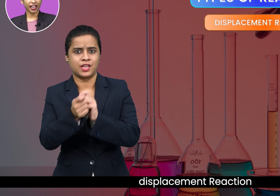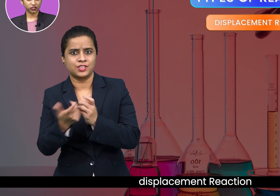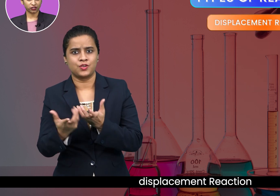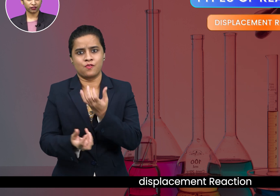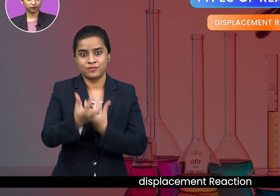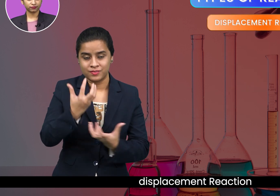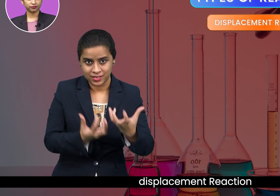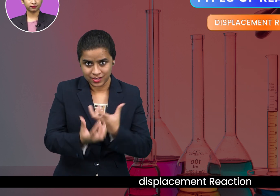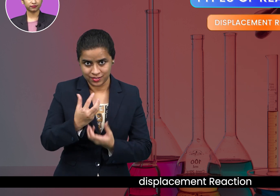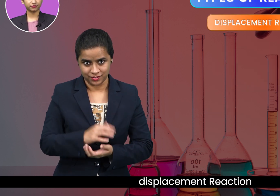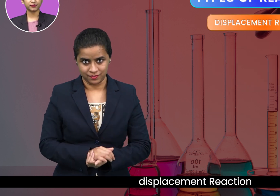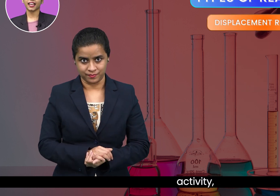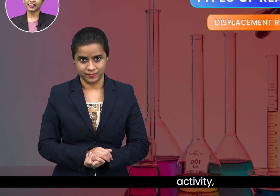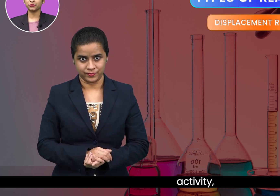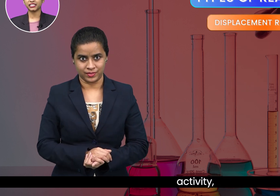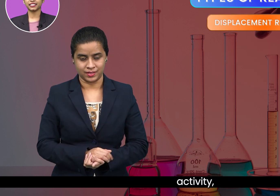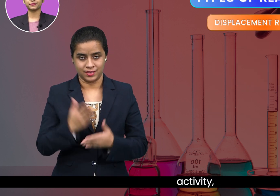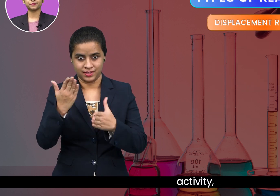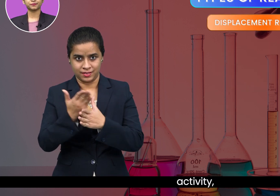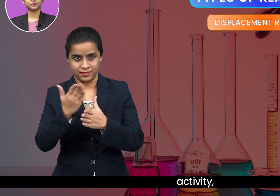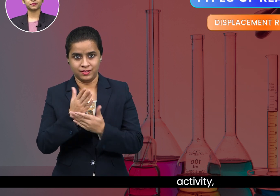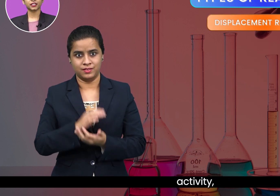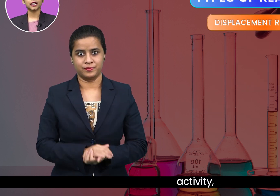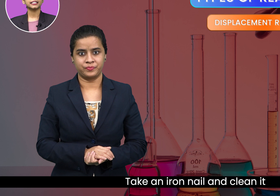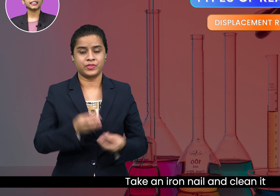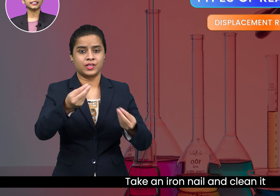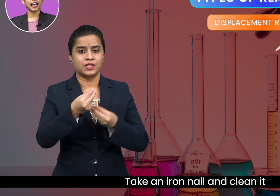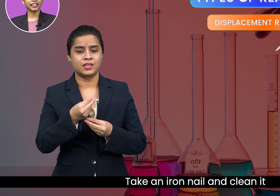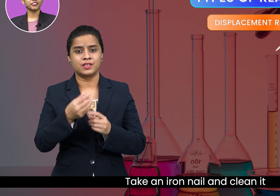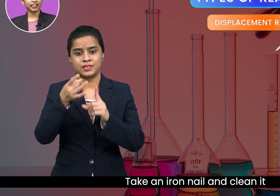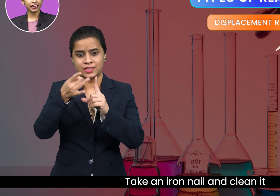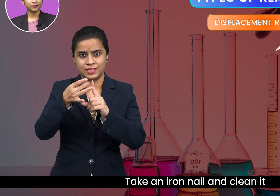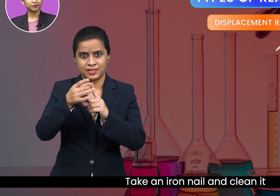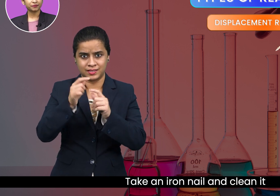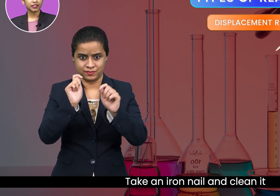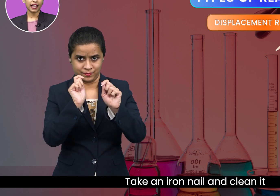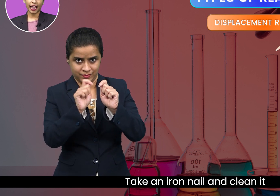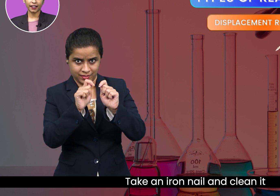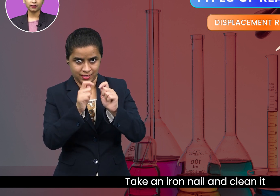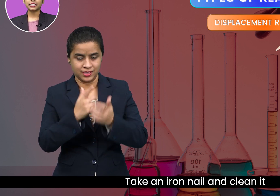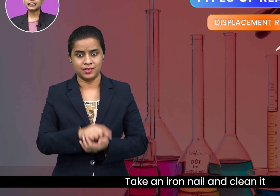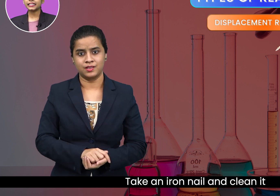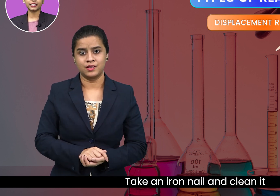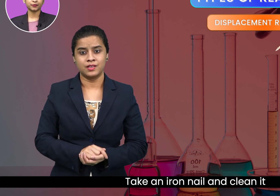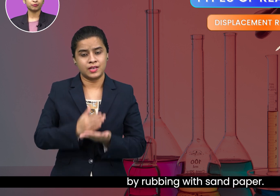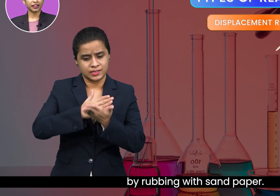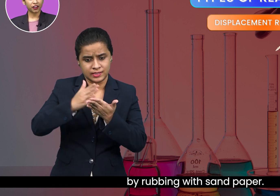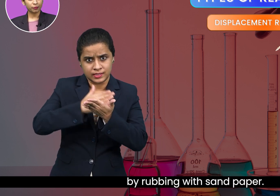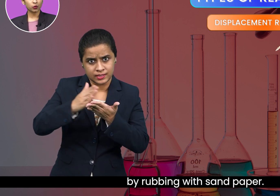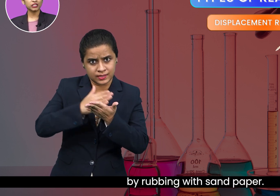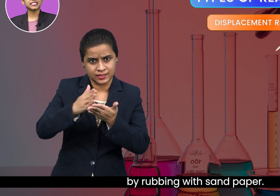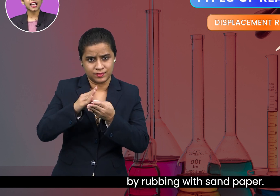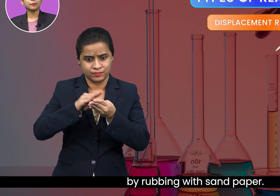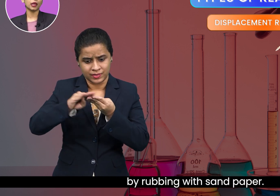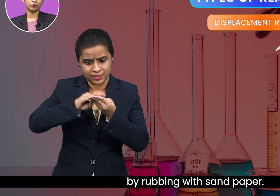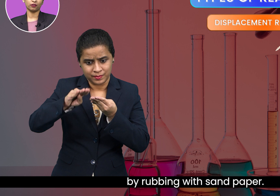Displacement reaction. Activity. Take an iron nail and clean it by